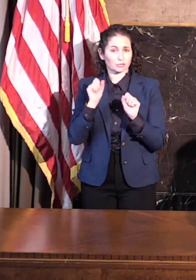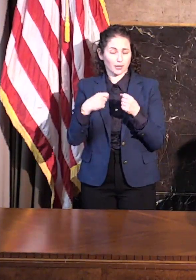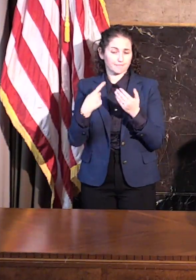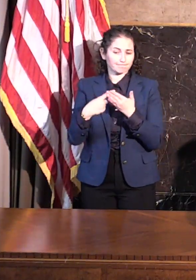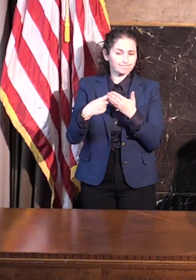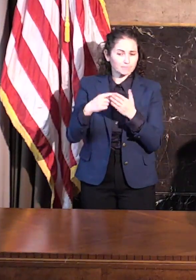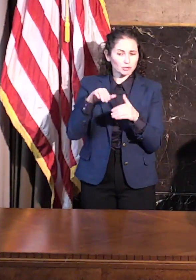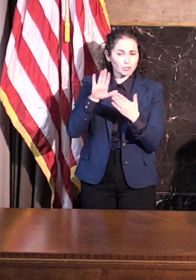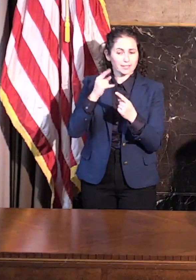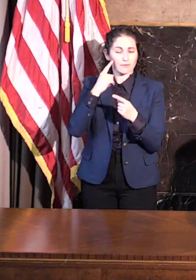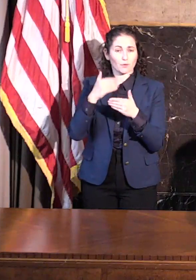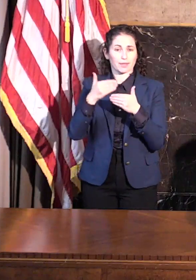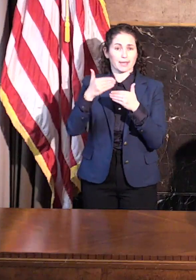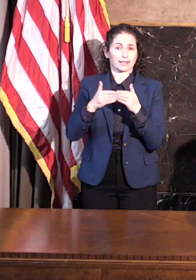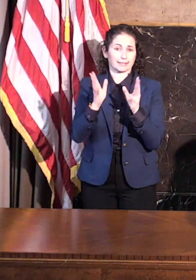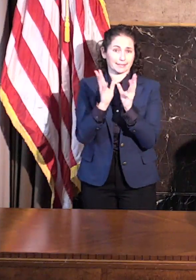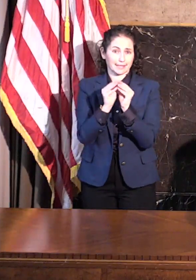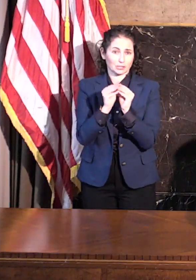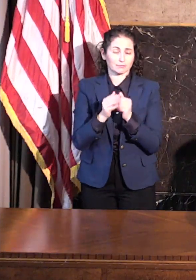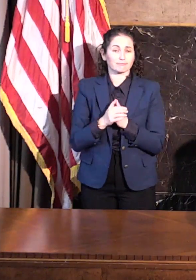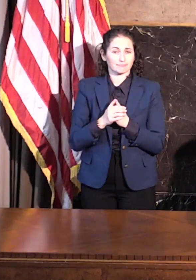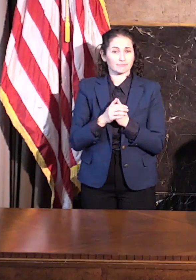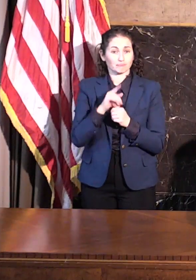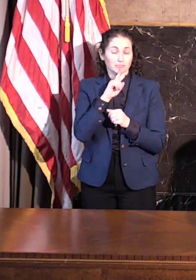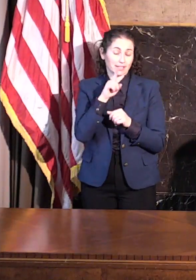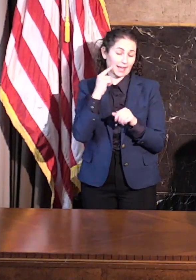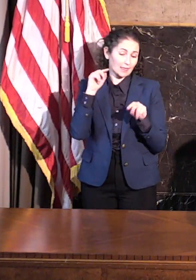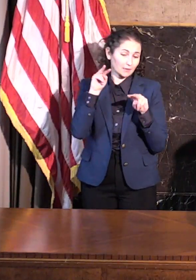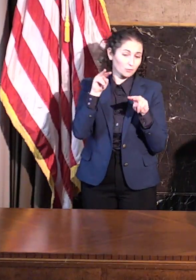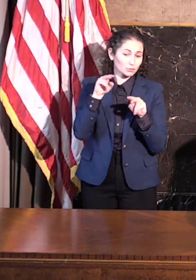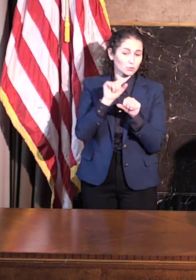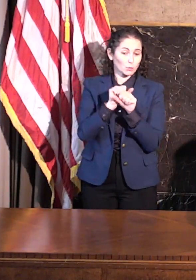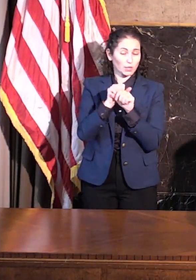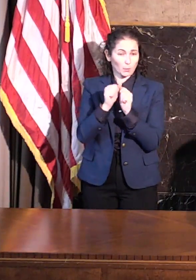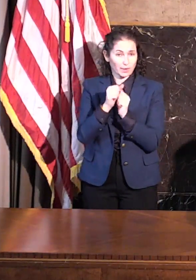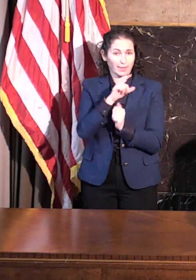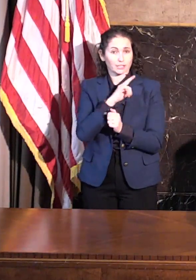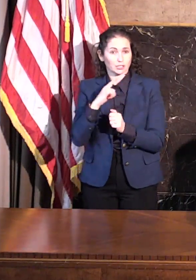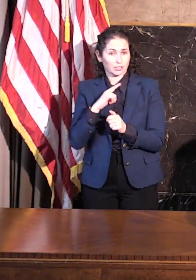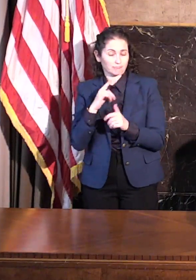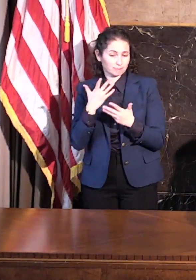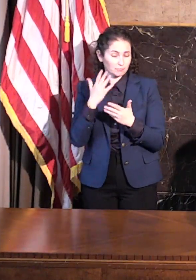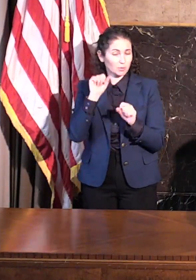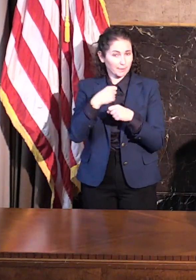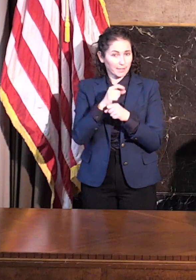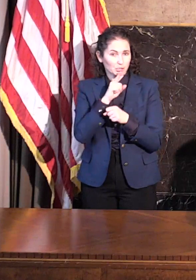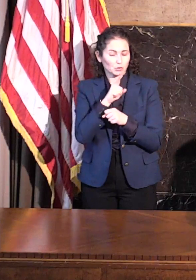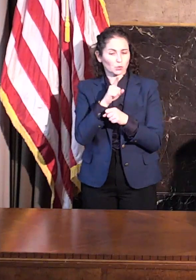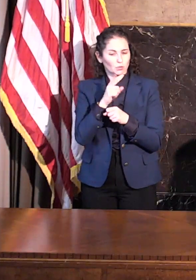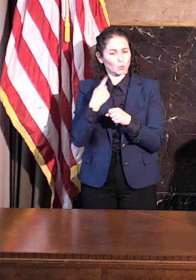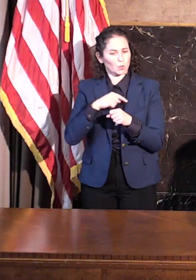that Hush-Blackwell, who did the report and does this all over the country at various institutions of higher education,